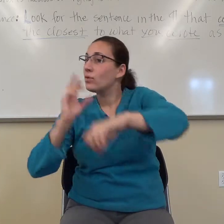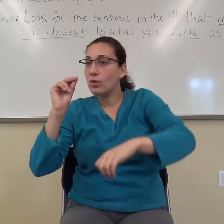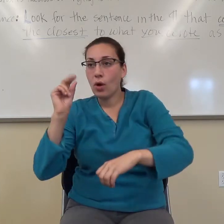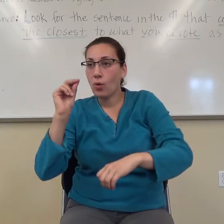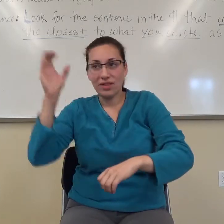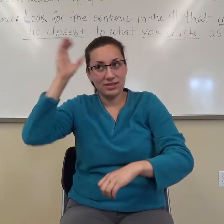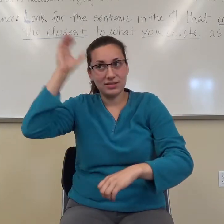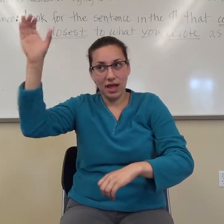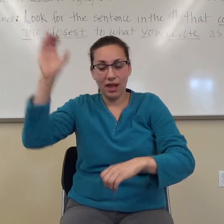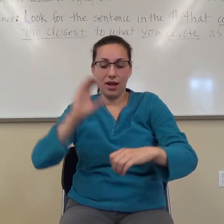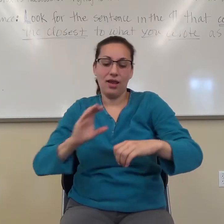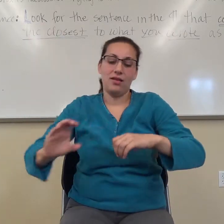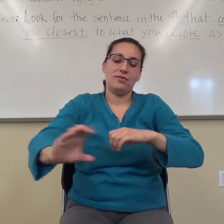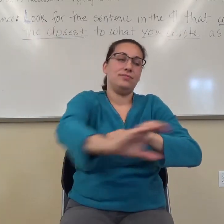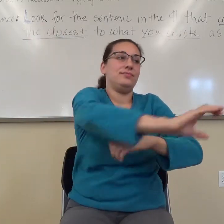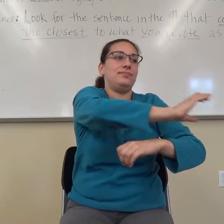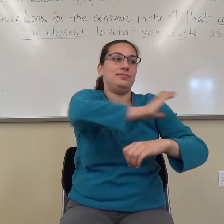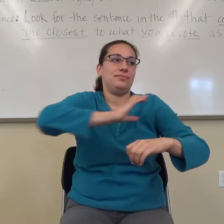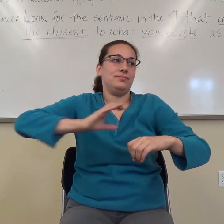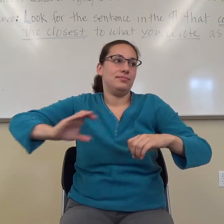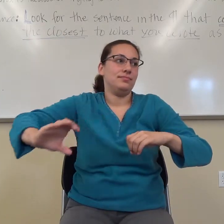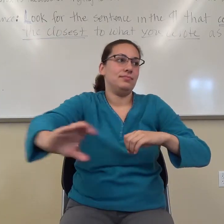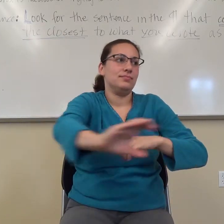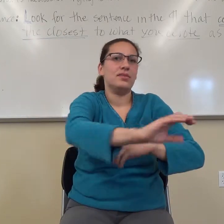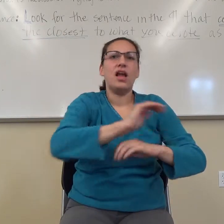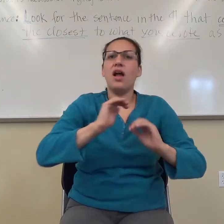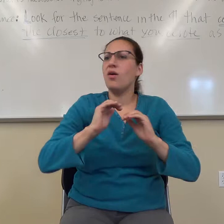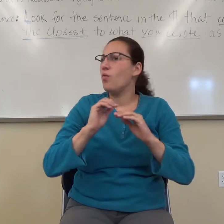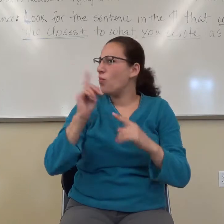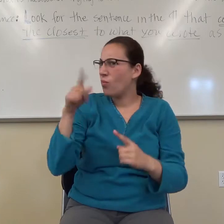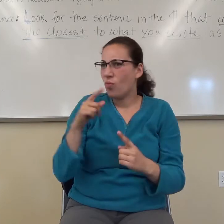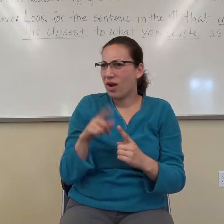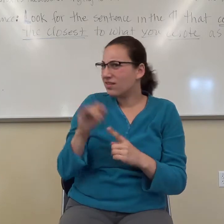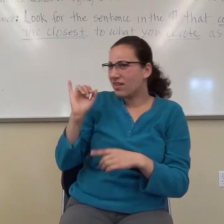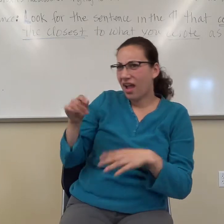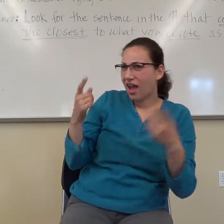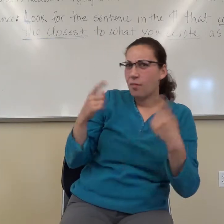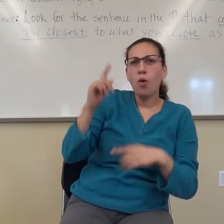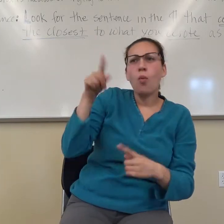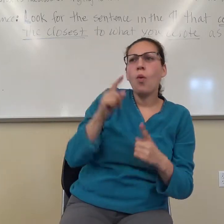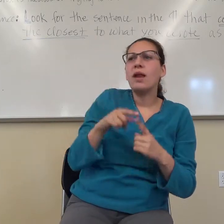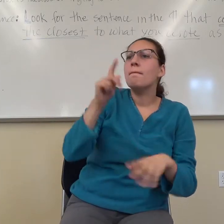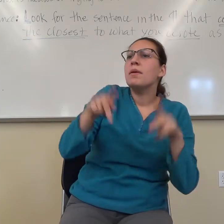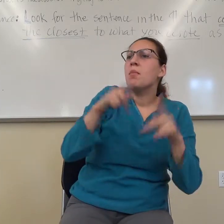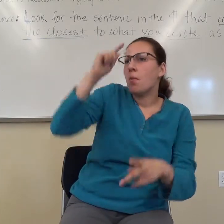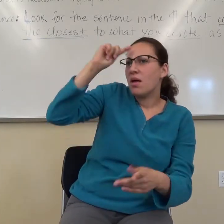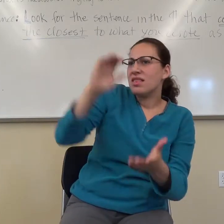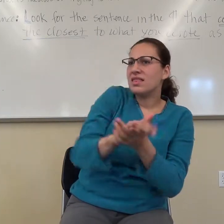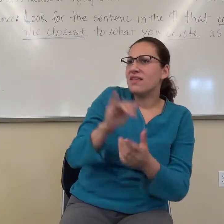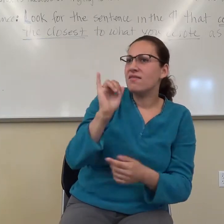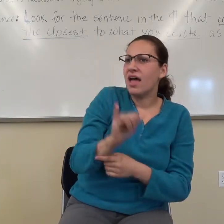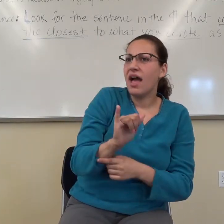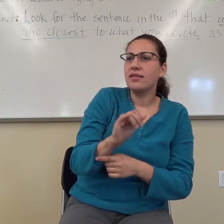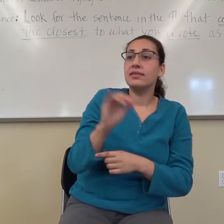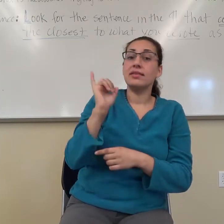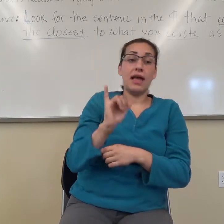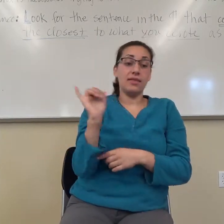the earth. How long ago did people believe that the earth was the center